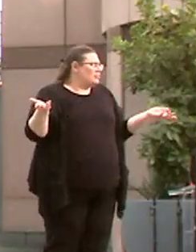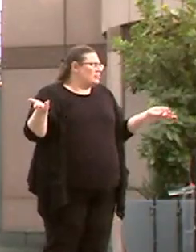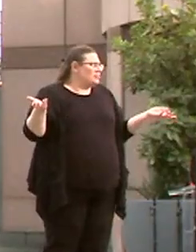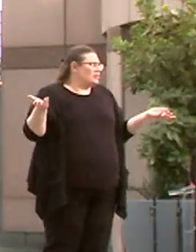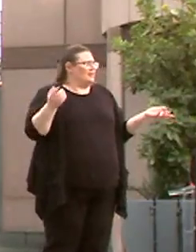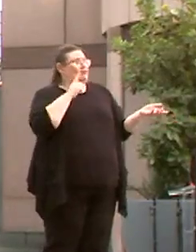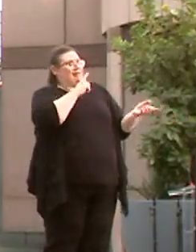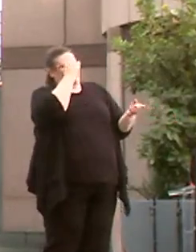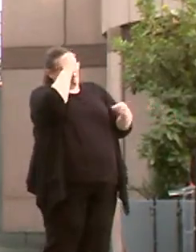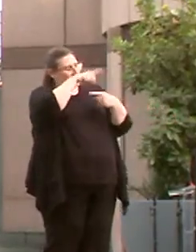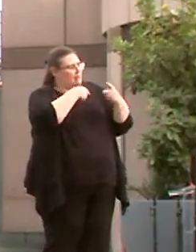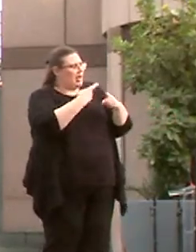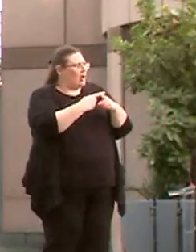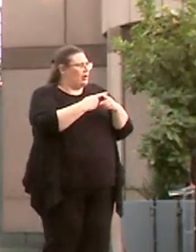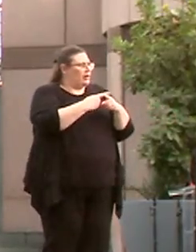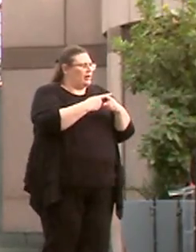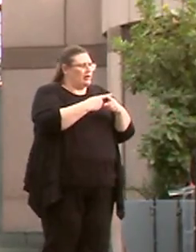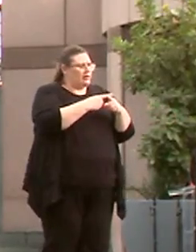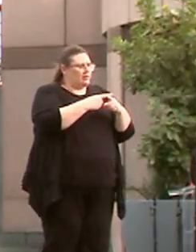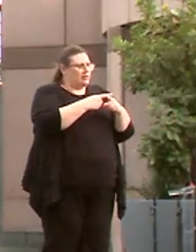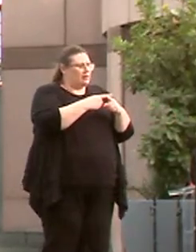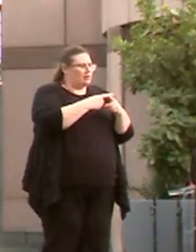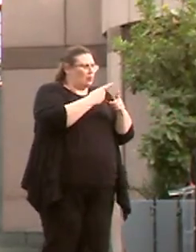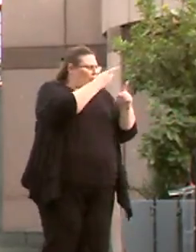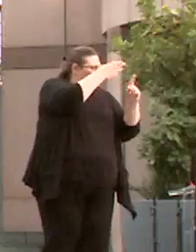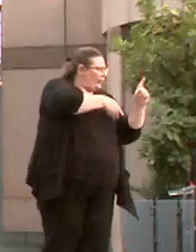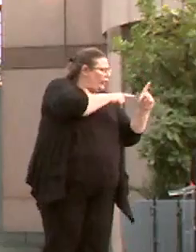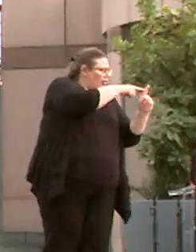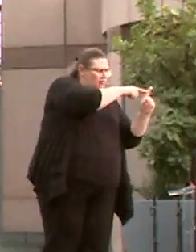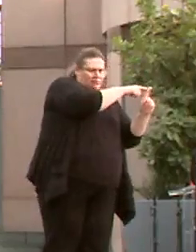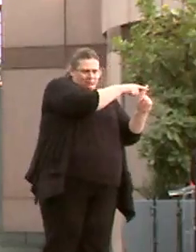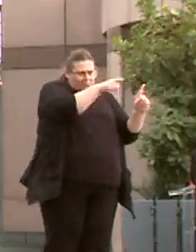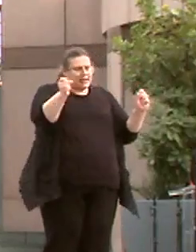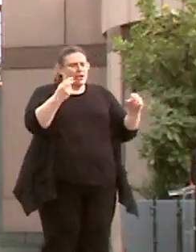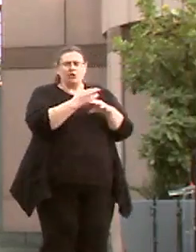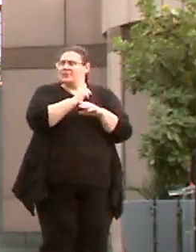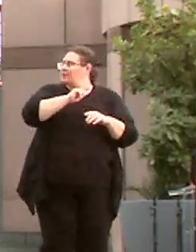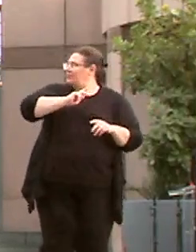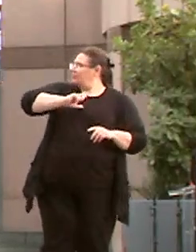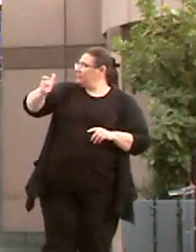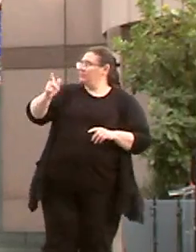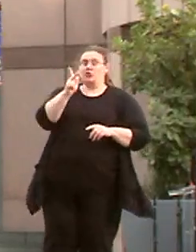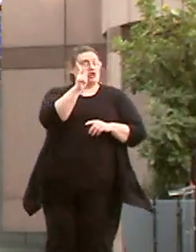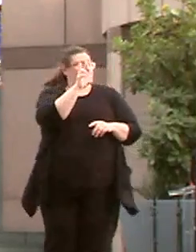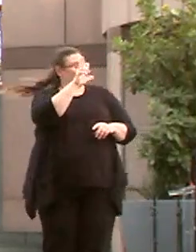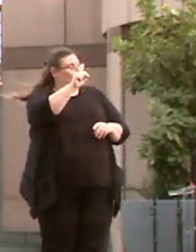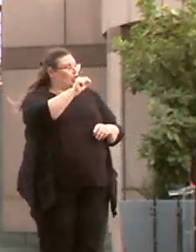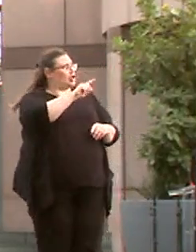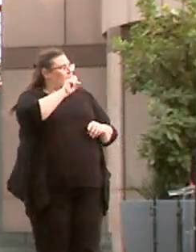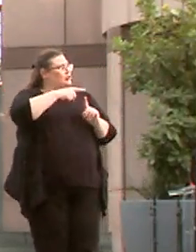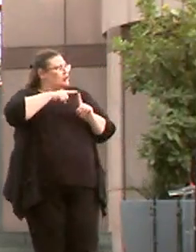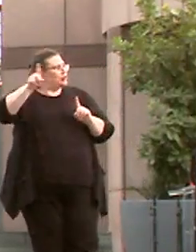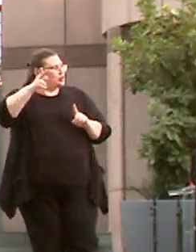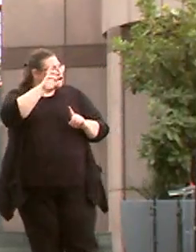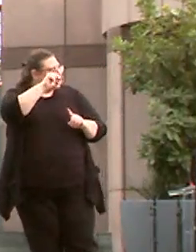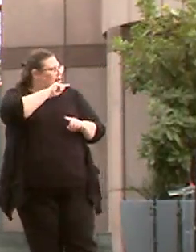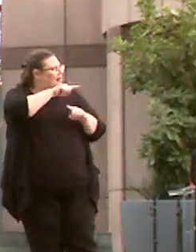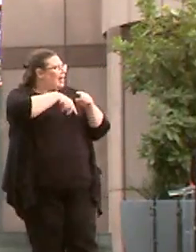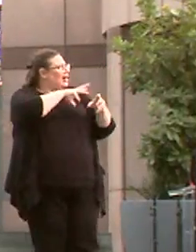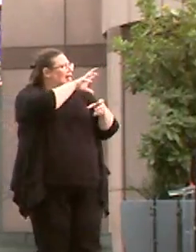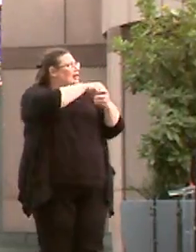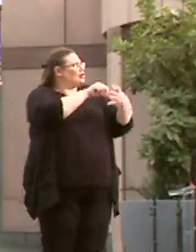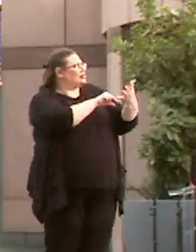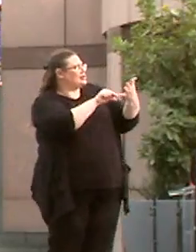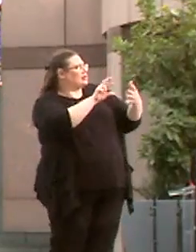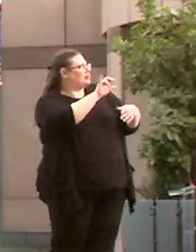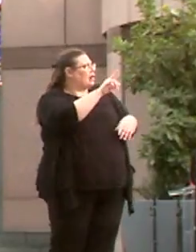really think about it, more than one person can utilize some of the accommodations. Kurt, I'd love to ask you about the inclusion writer